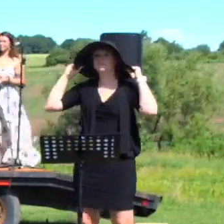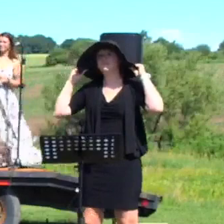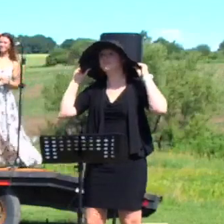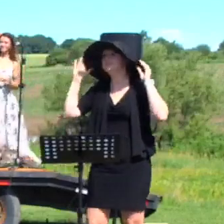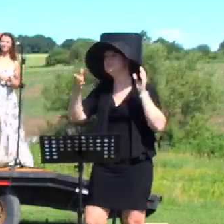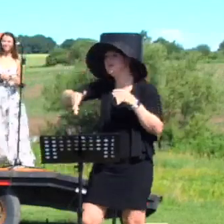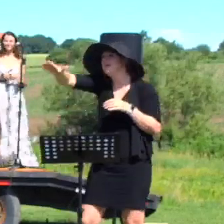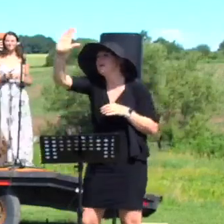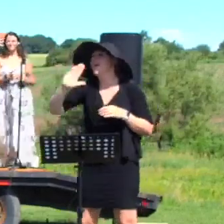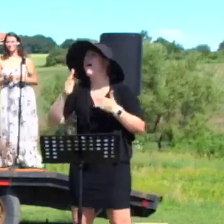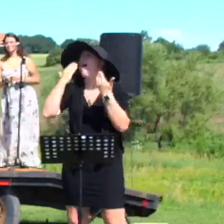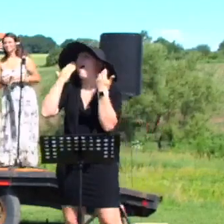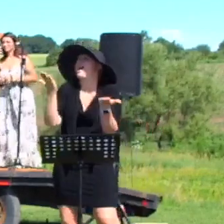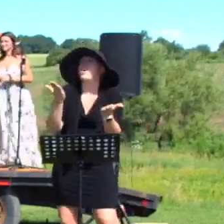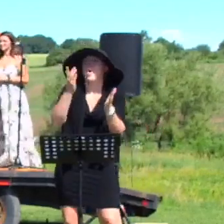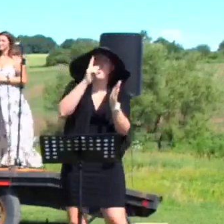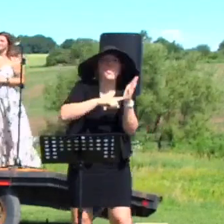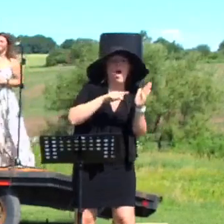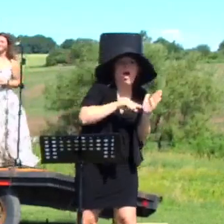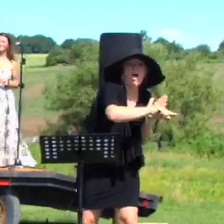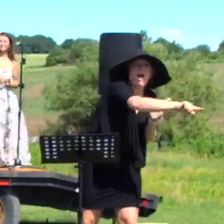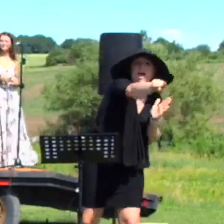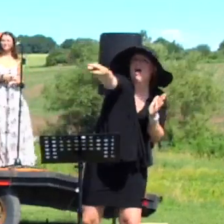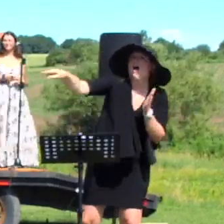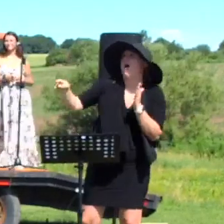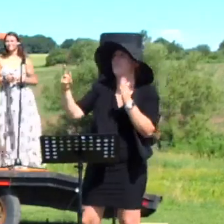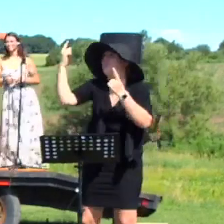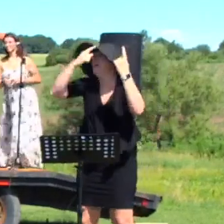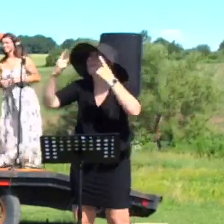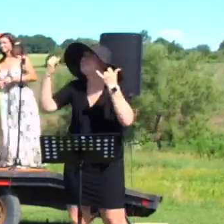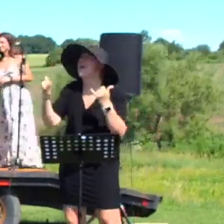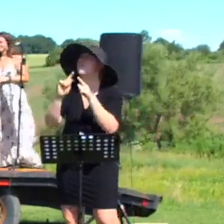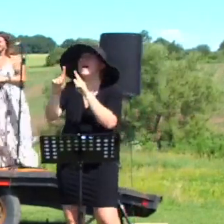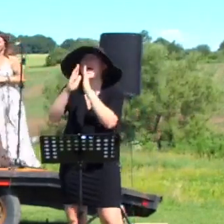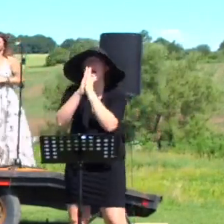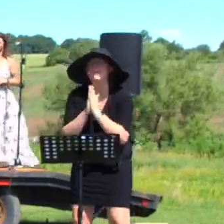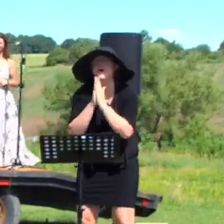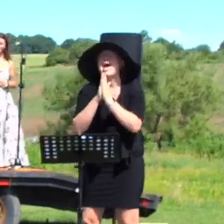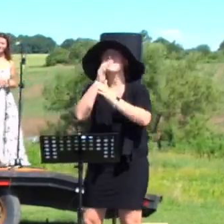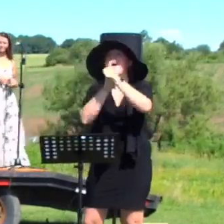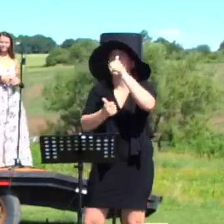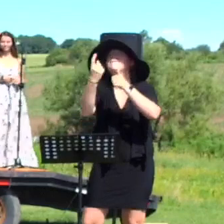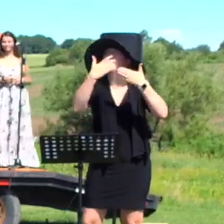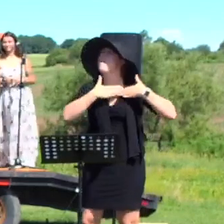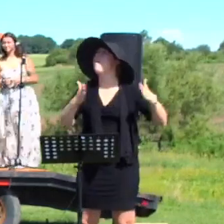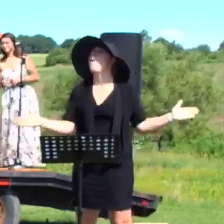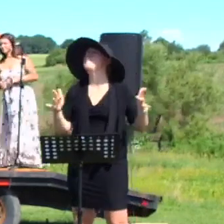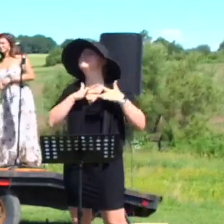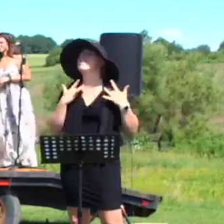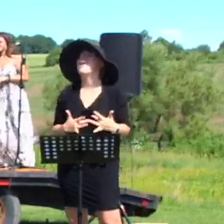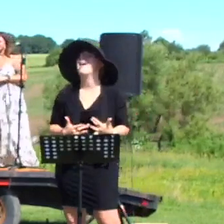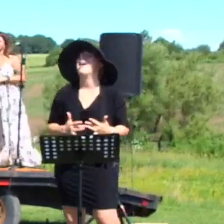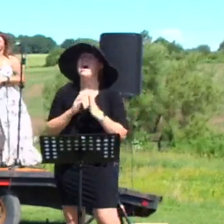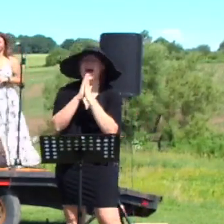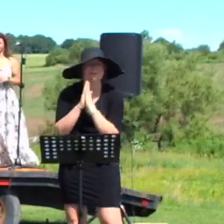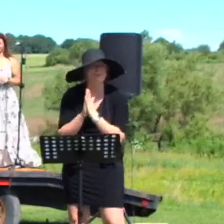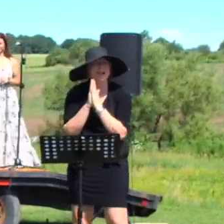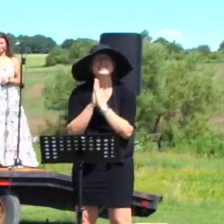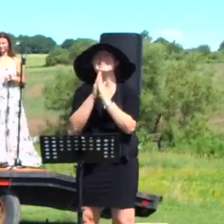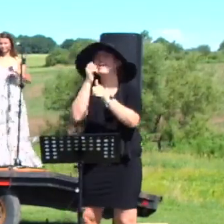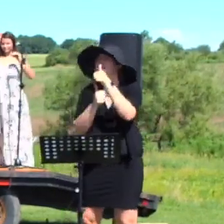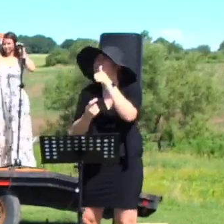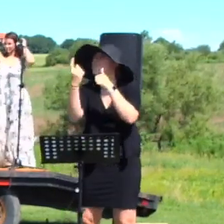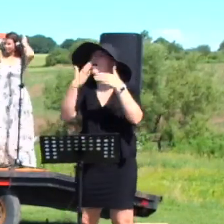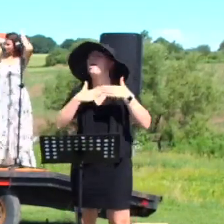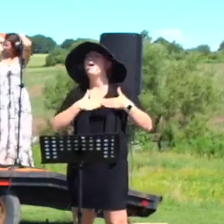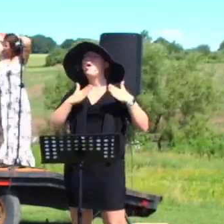Lord. I don't know where everyone in this field is with you, Lord, but I just pray that everyone opens their hearts, that everyone opens and